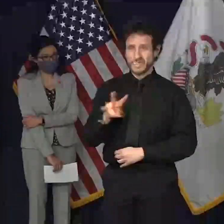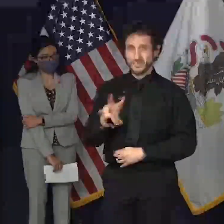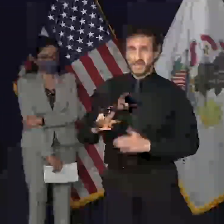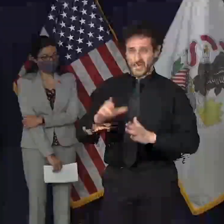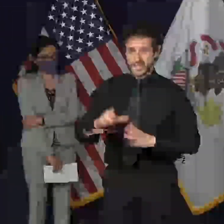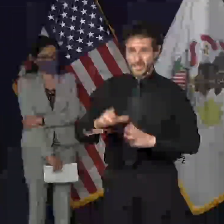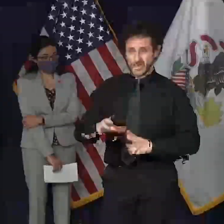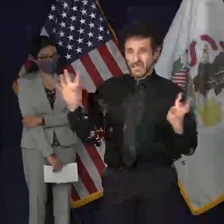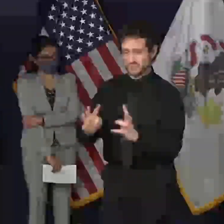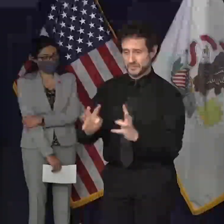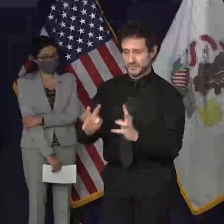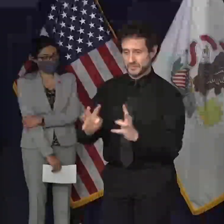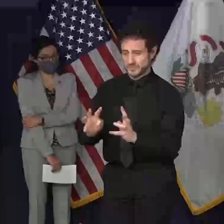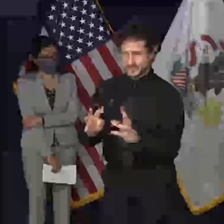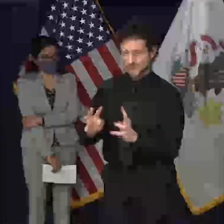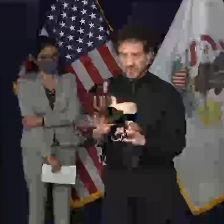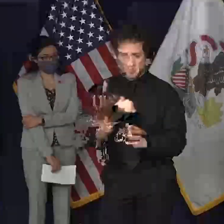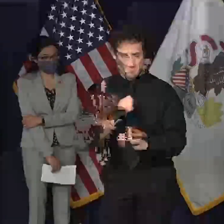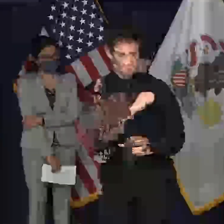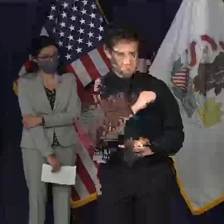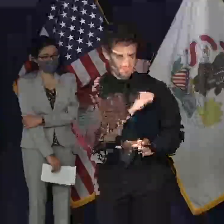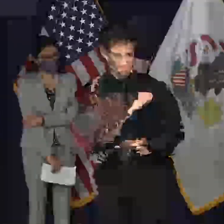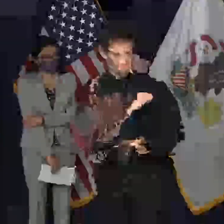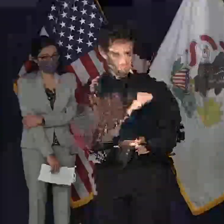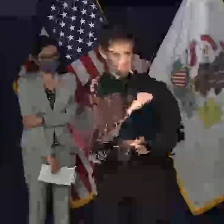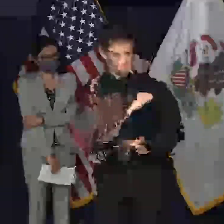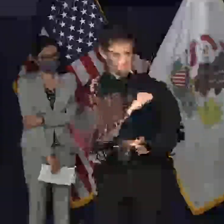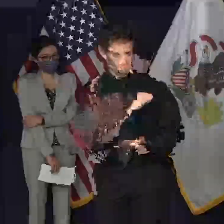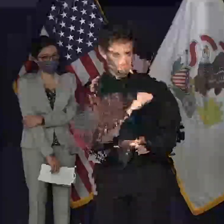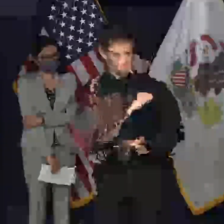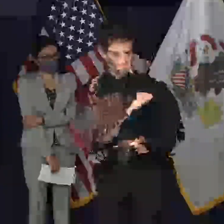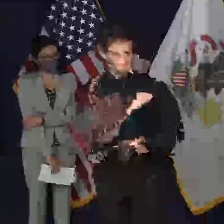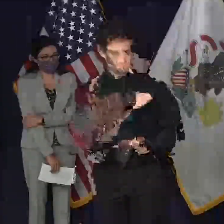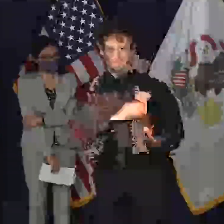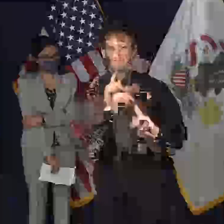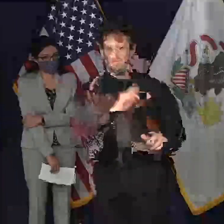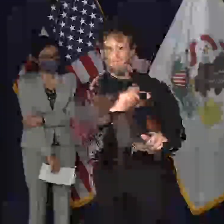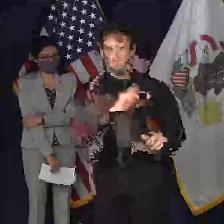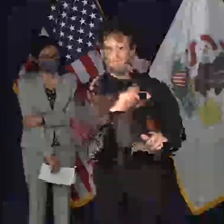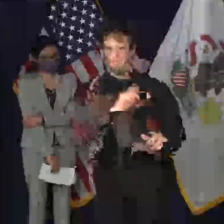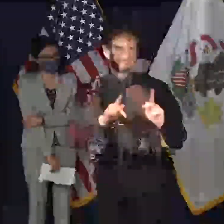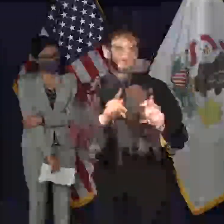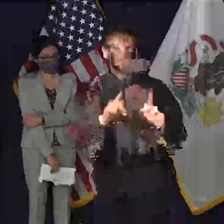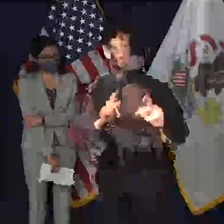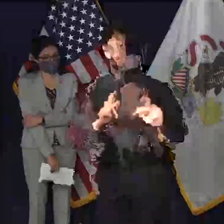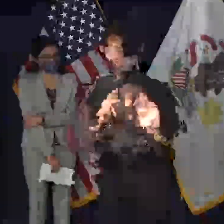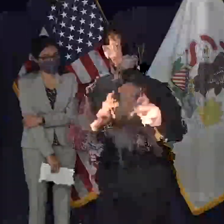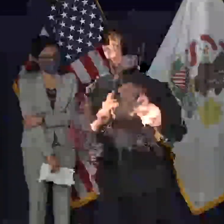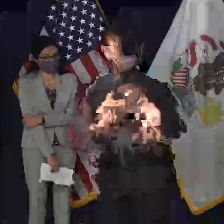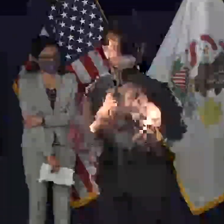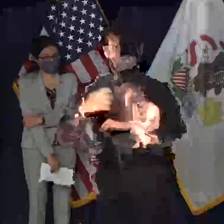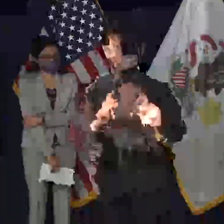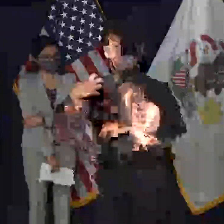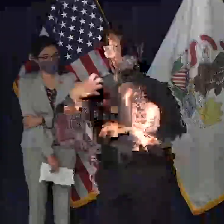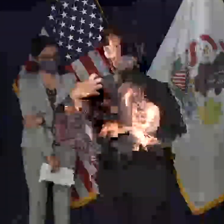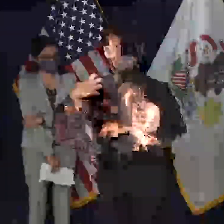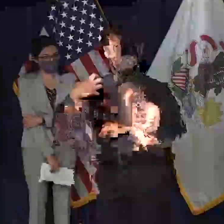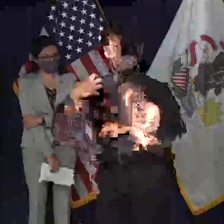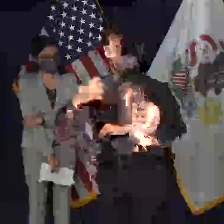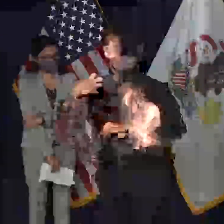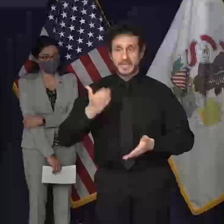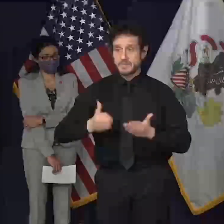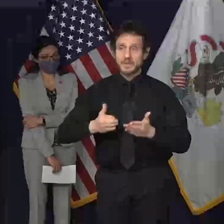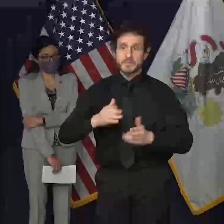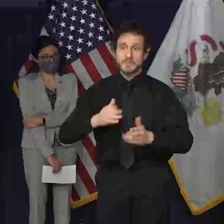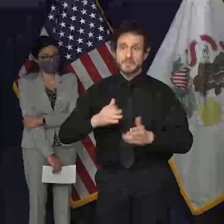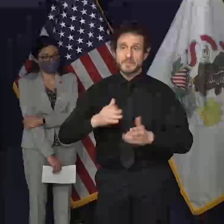in staff and all the other the staff that work for them, not to mention all the other people who work in the Capitol and maybe members of the public.